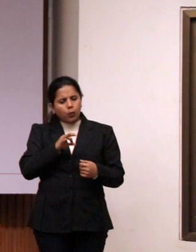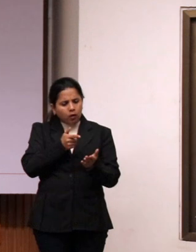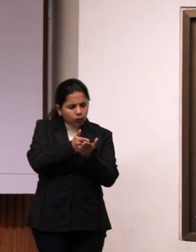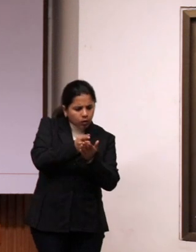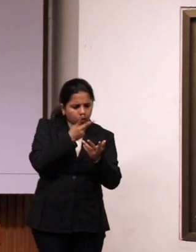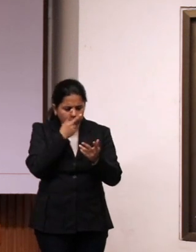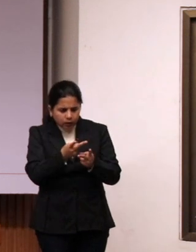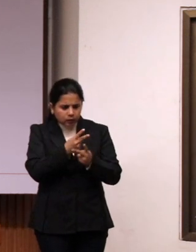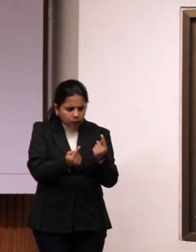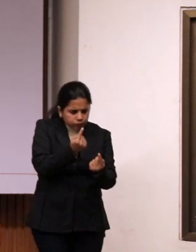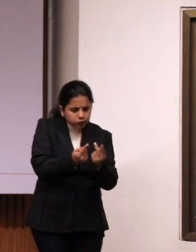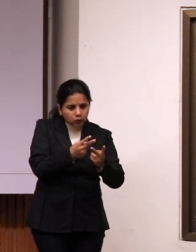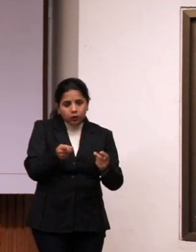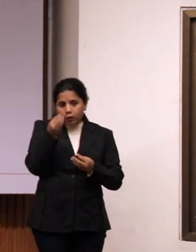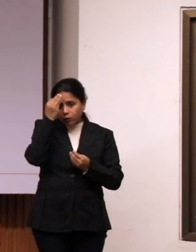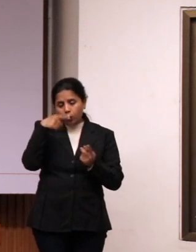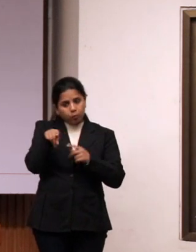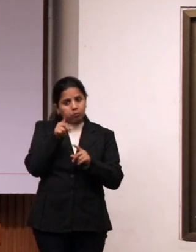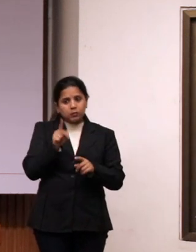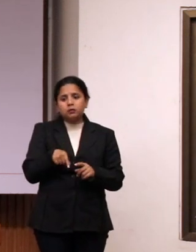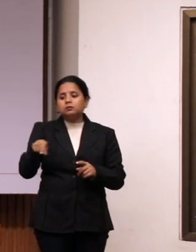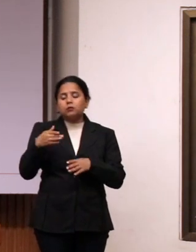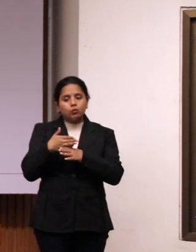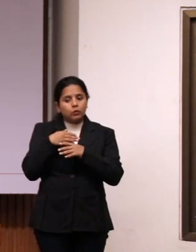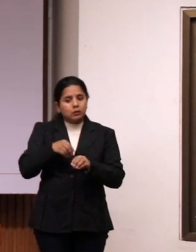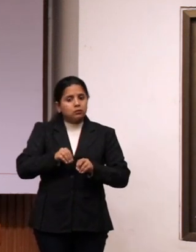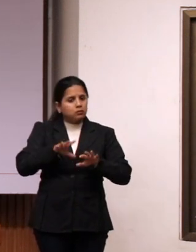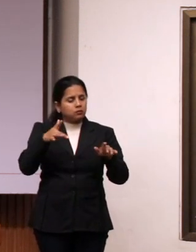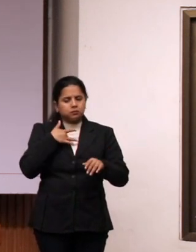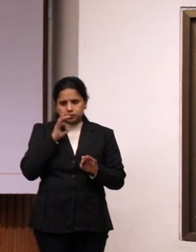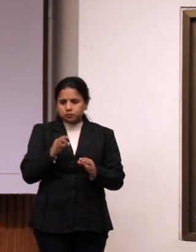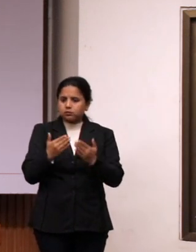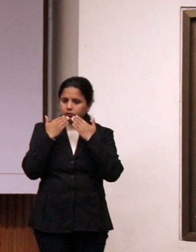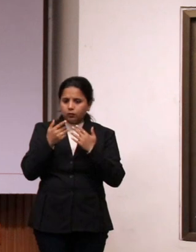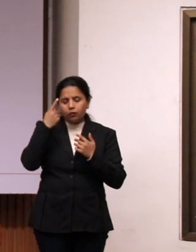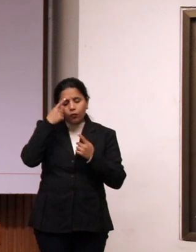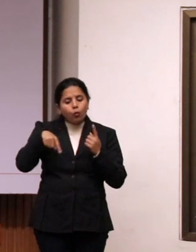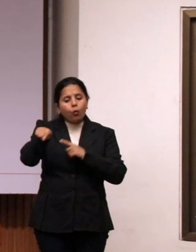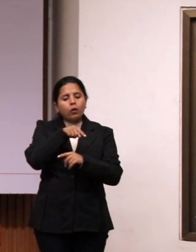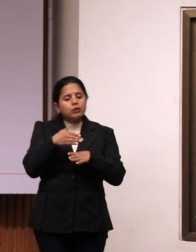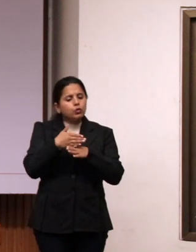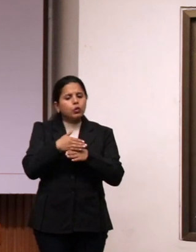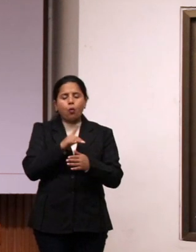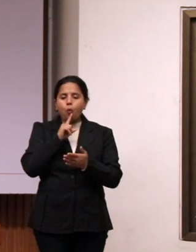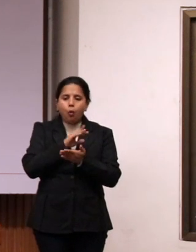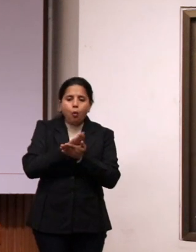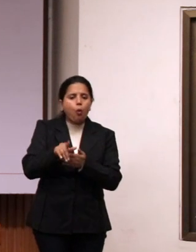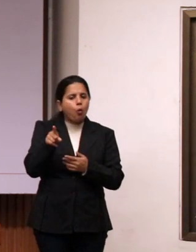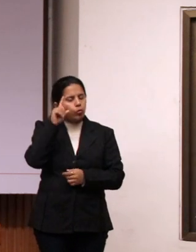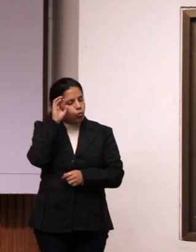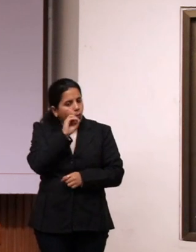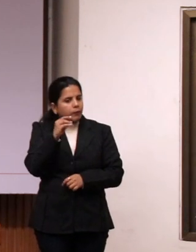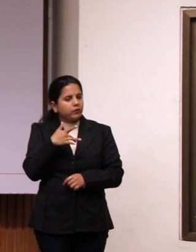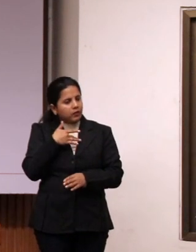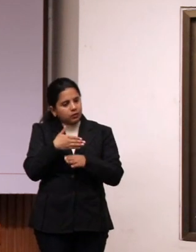know, working. But this information should be like, you know, shared with everyone as well. And thank you very much for sharing your honest opinions, like